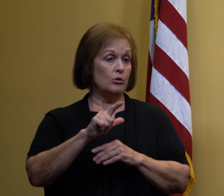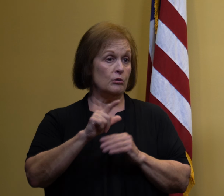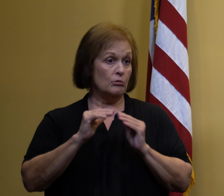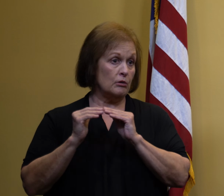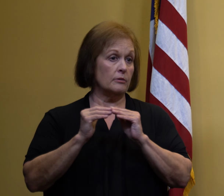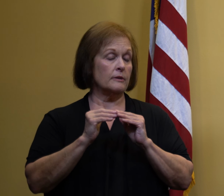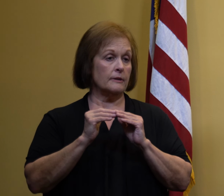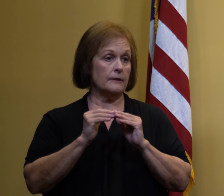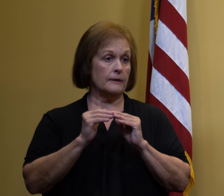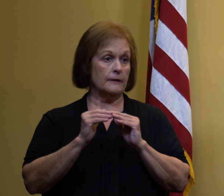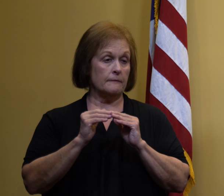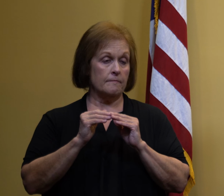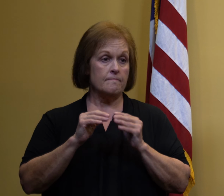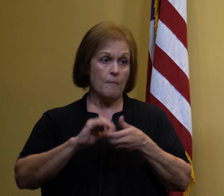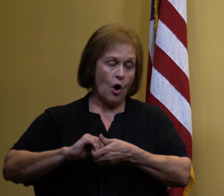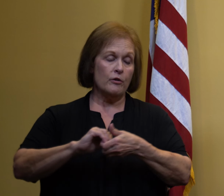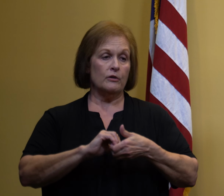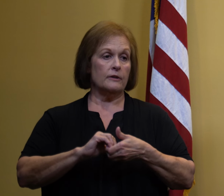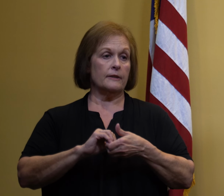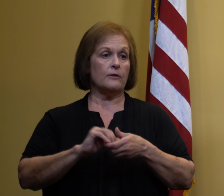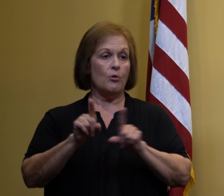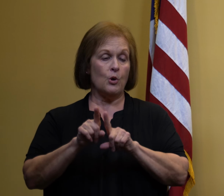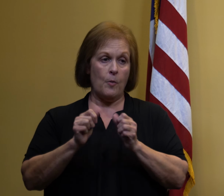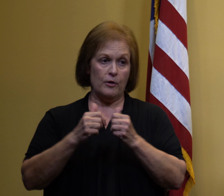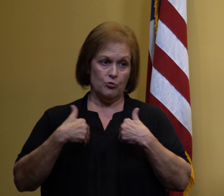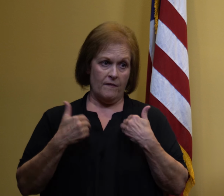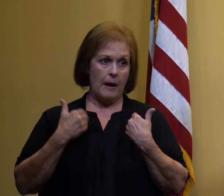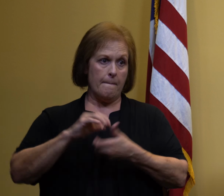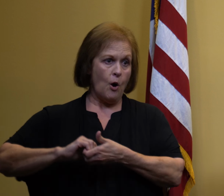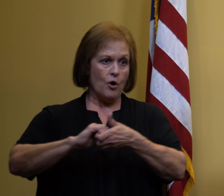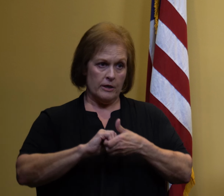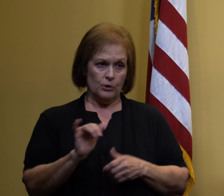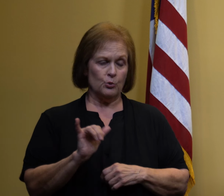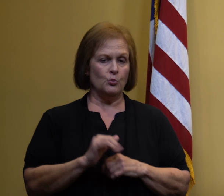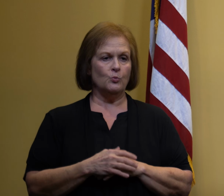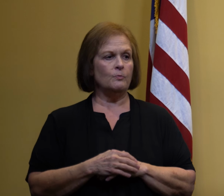that also involve our juvenile court partners as well. Thank you all.